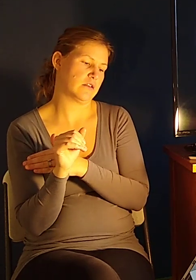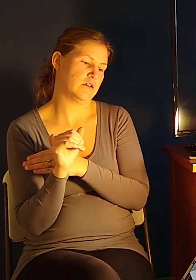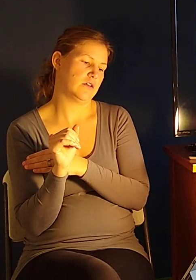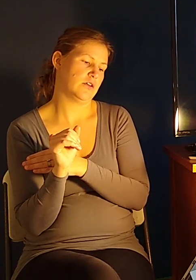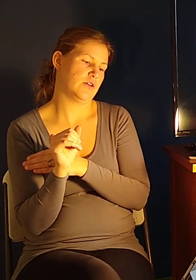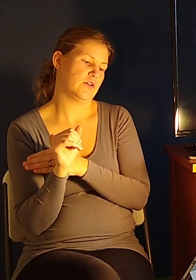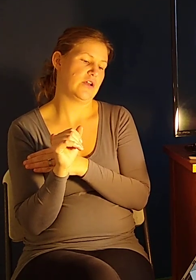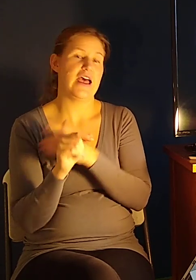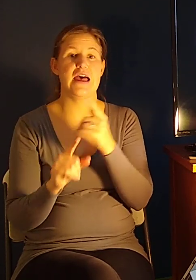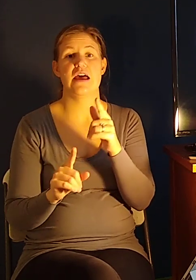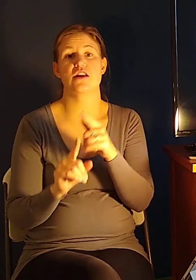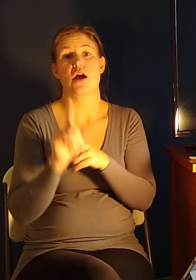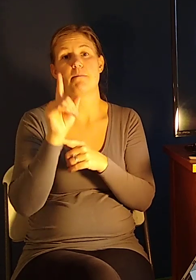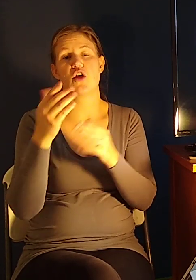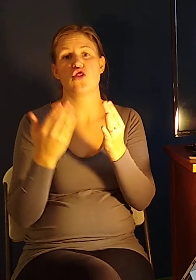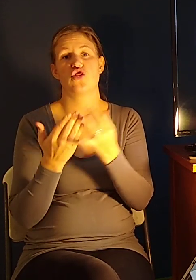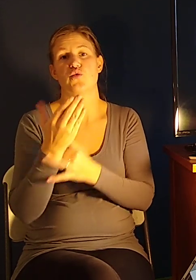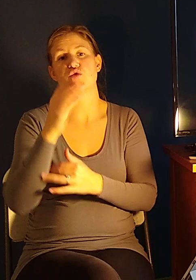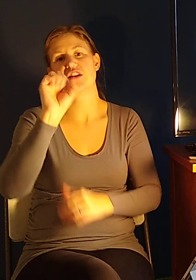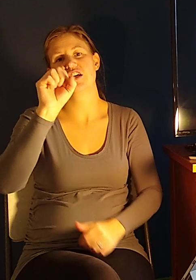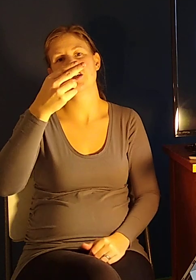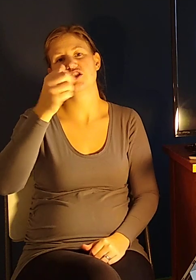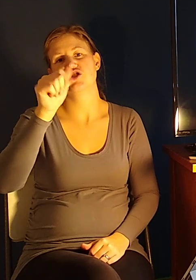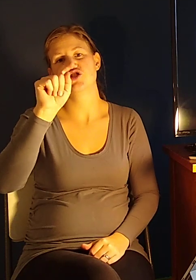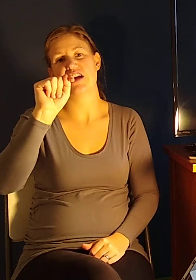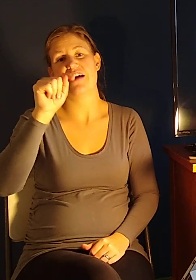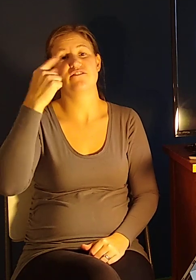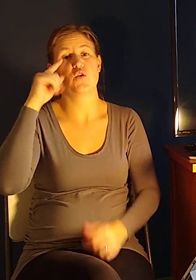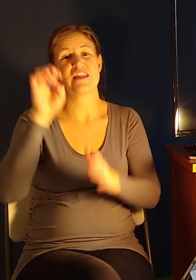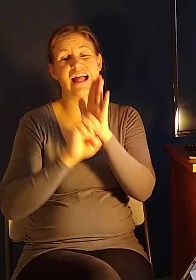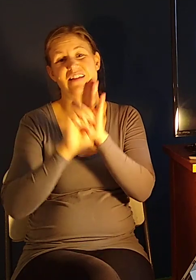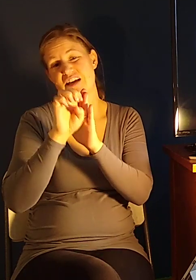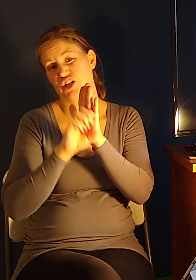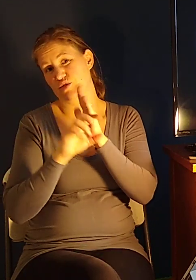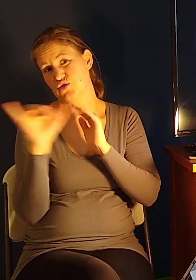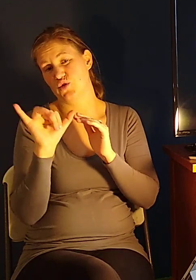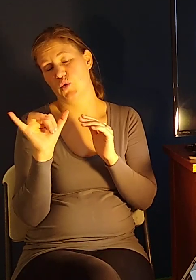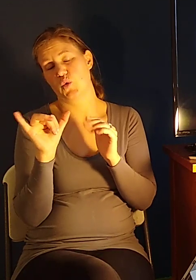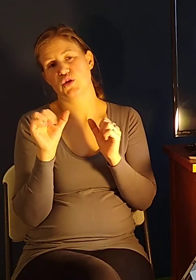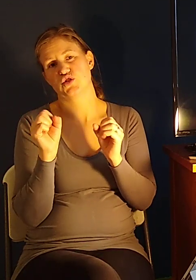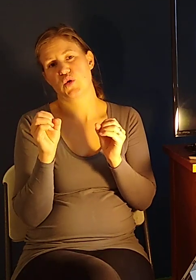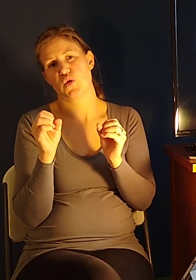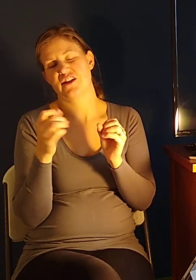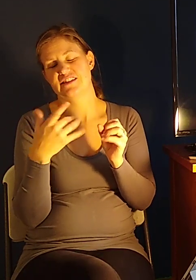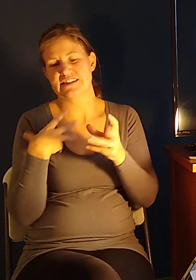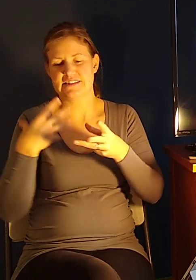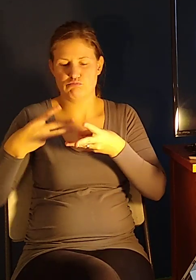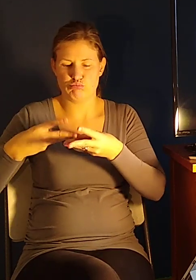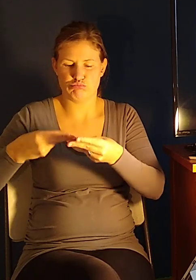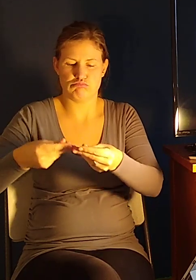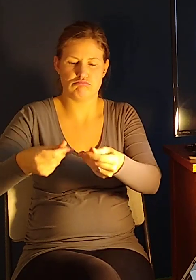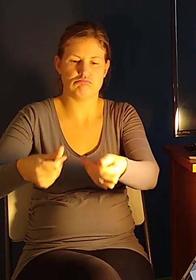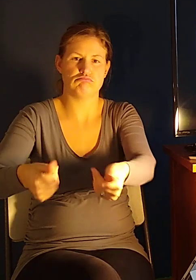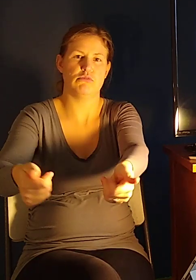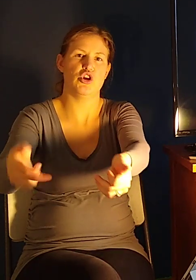and up through the shaft of the elevators. So there's this seamless use of